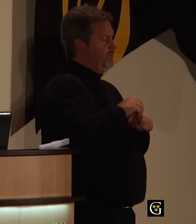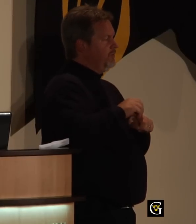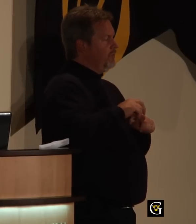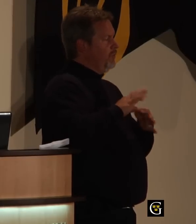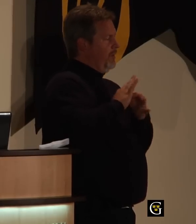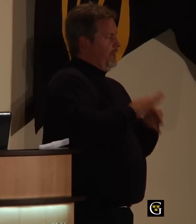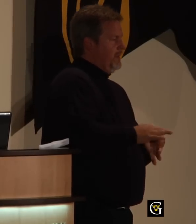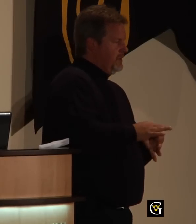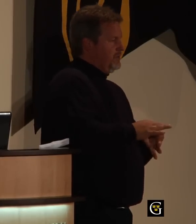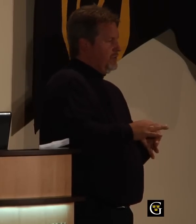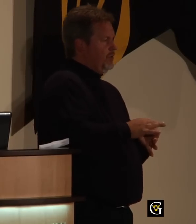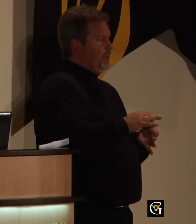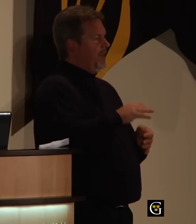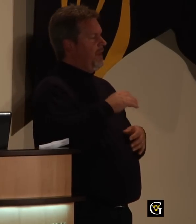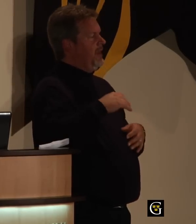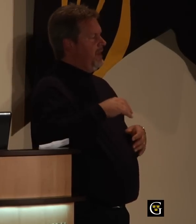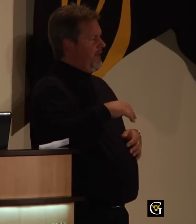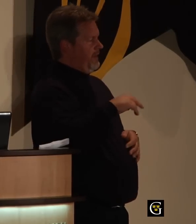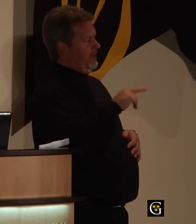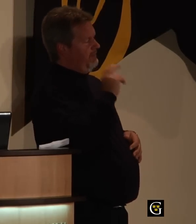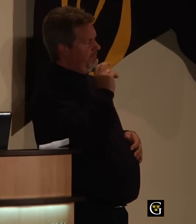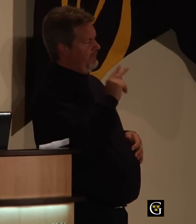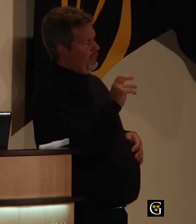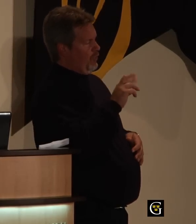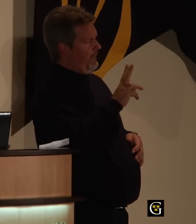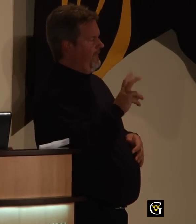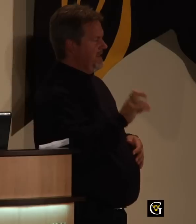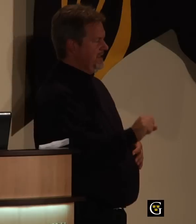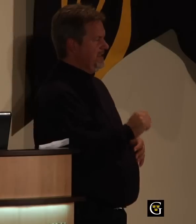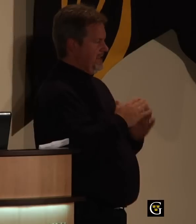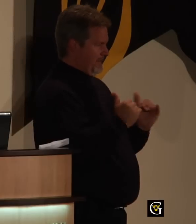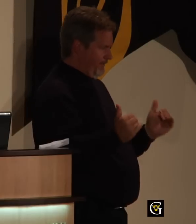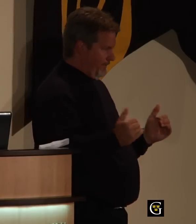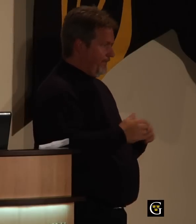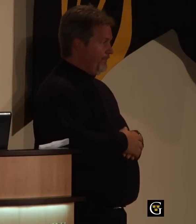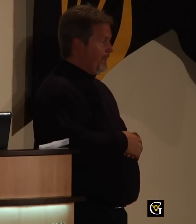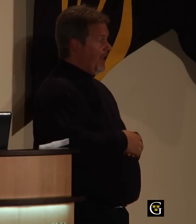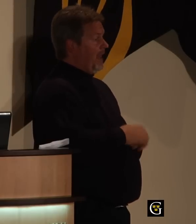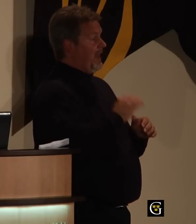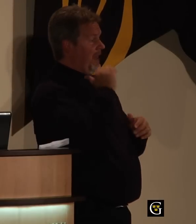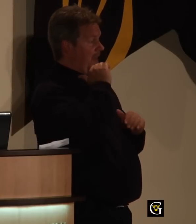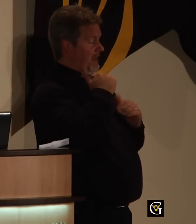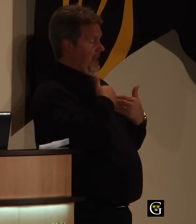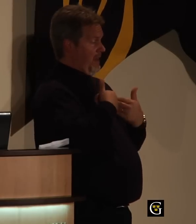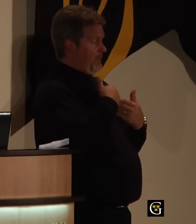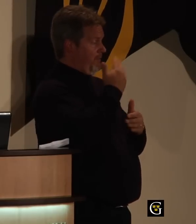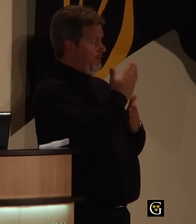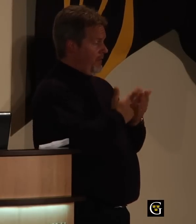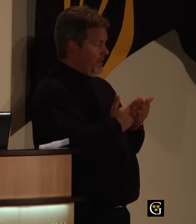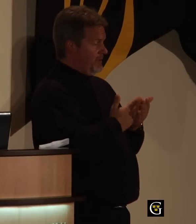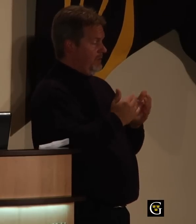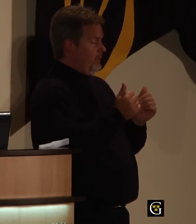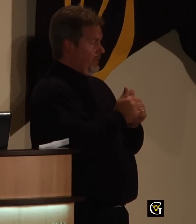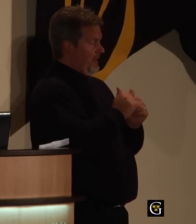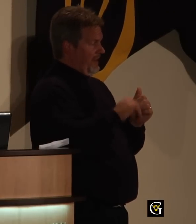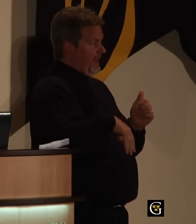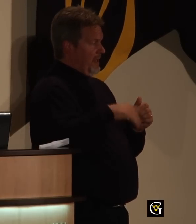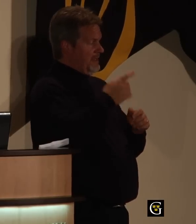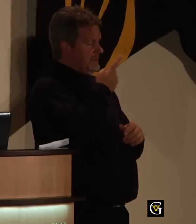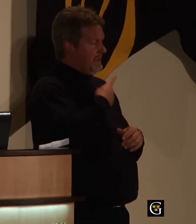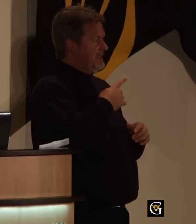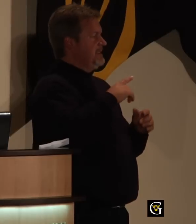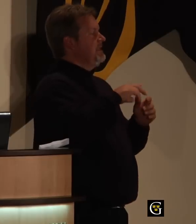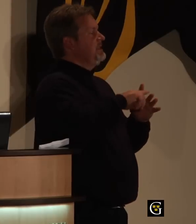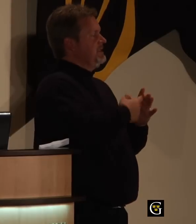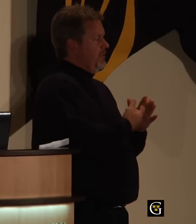where animals that have an animal model of Parkinson's disease were restored to essentially normal behavior through optogenetic